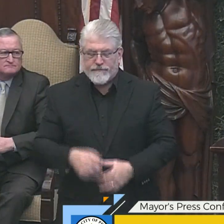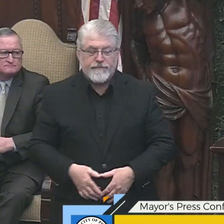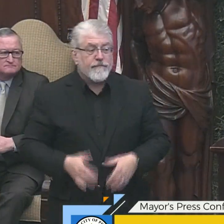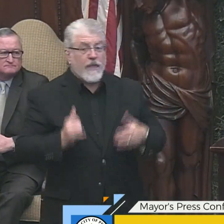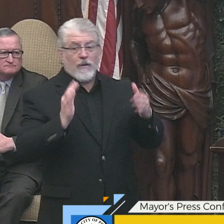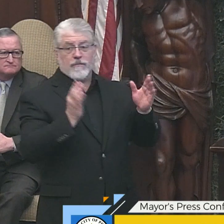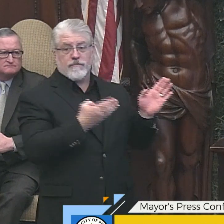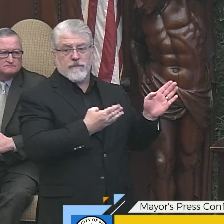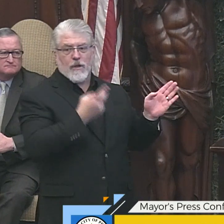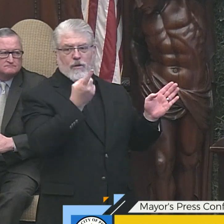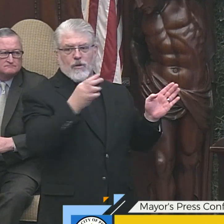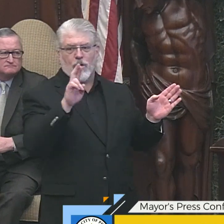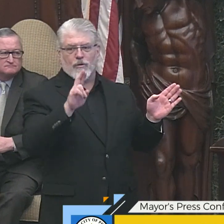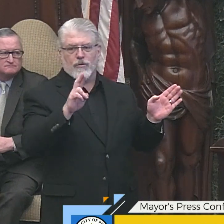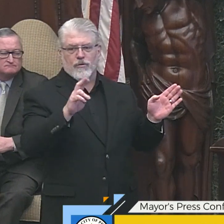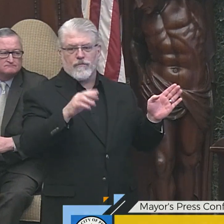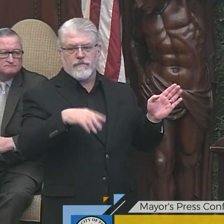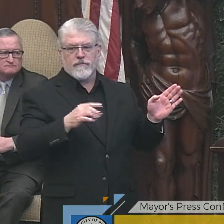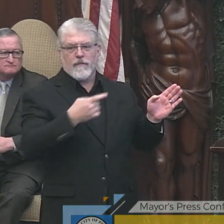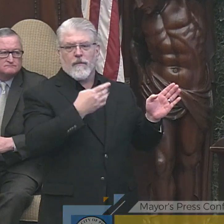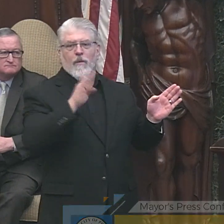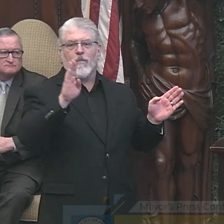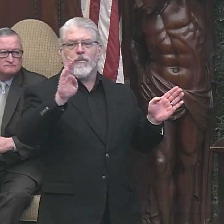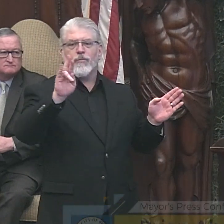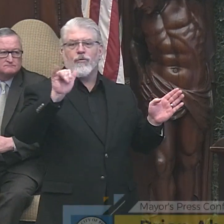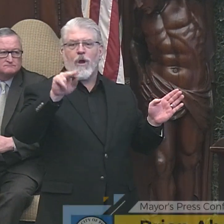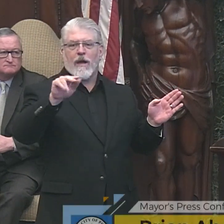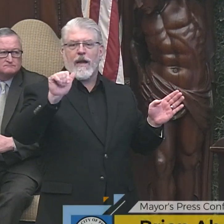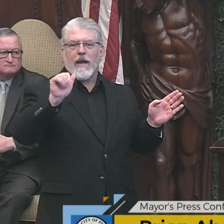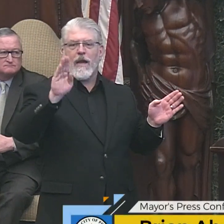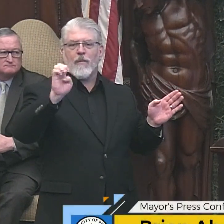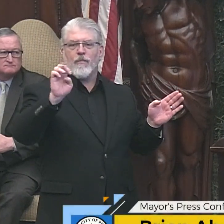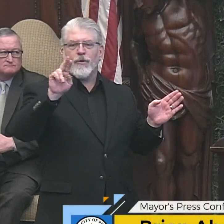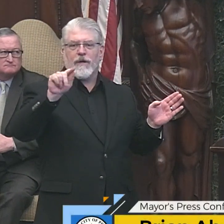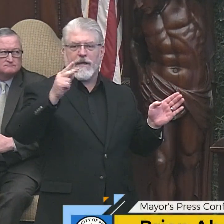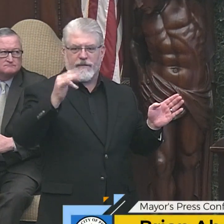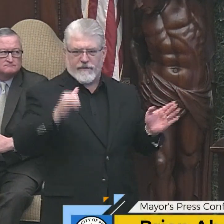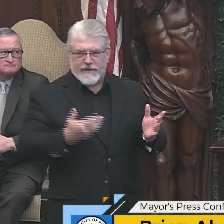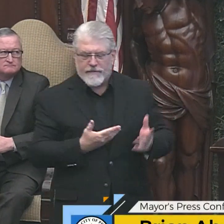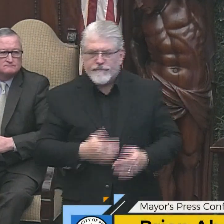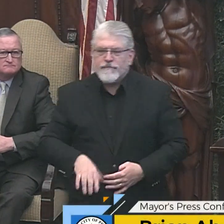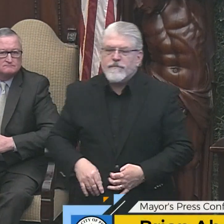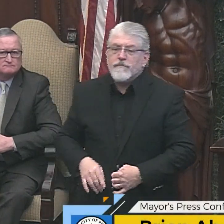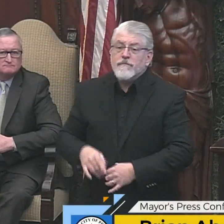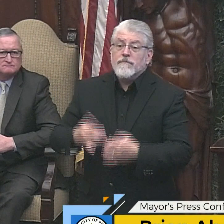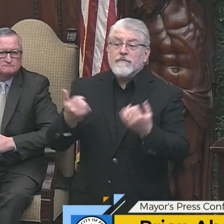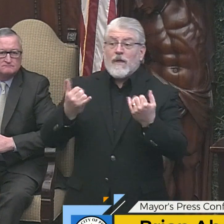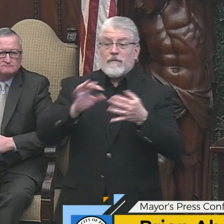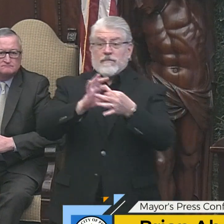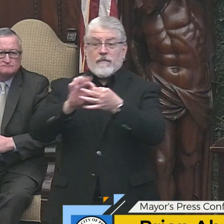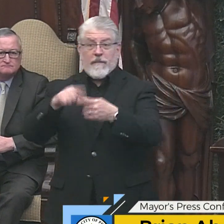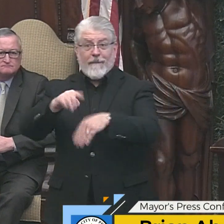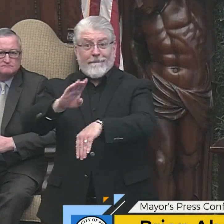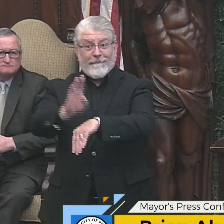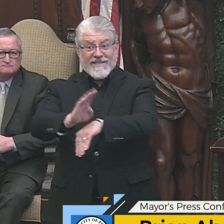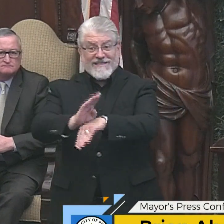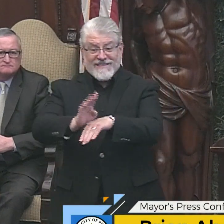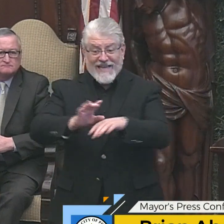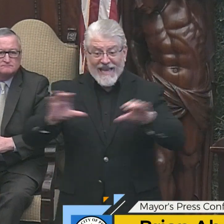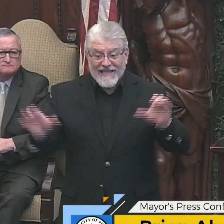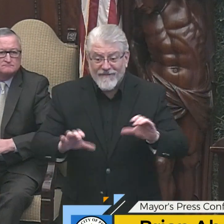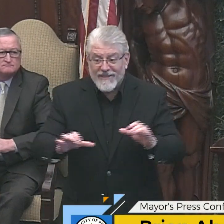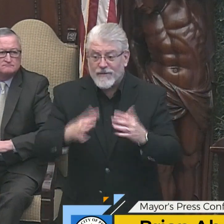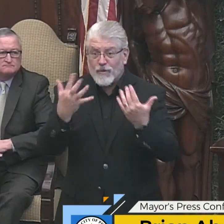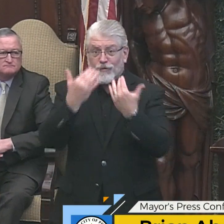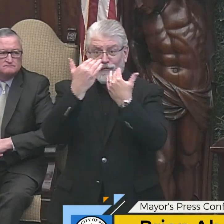Thank you, Dr. Farley. First, I want to provide some clarity on the business activity restrictions that we announced yesterday. As the